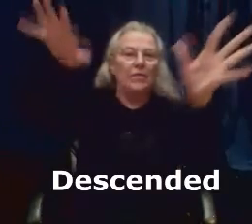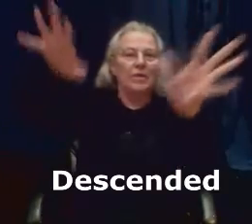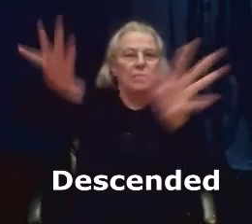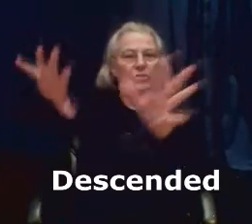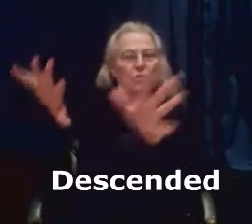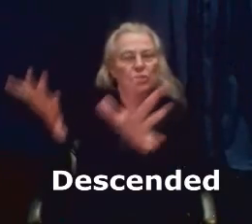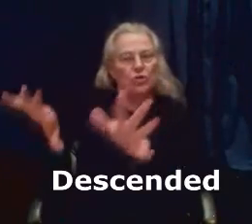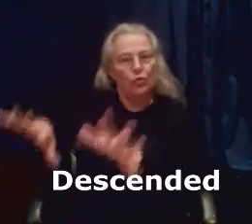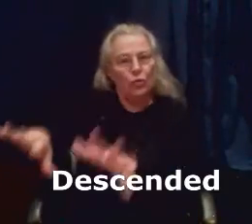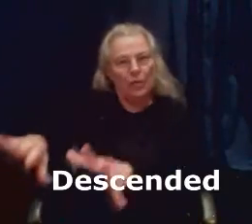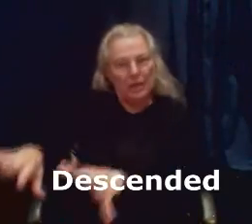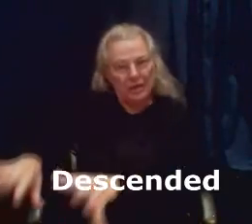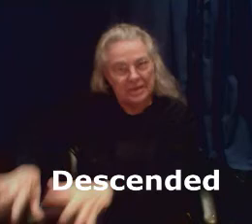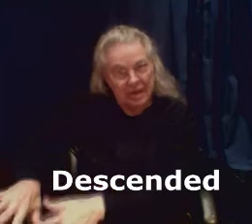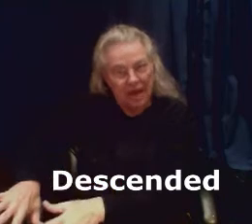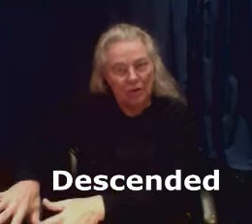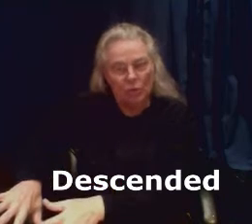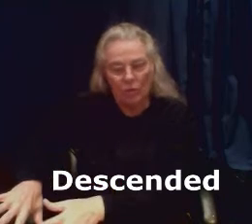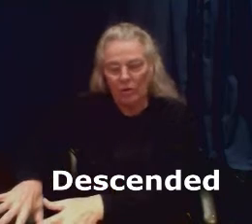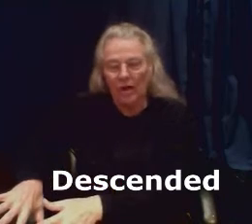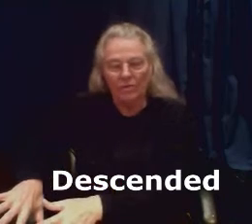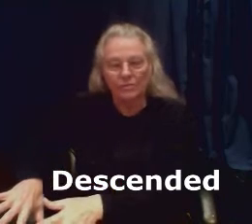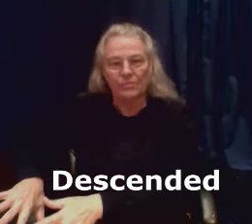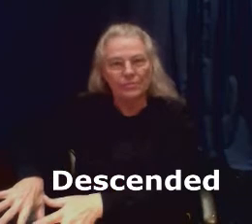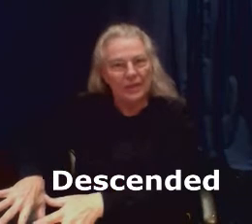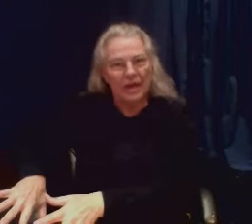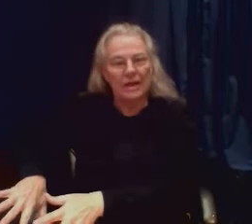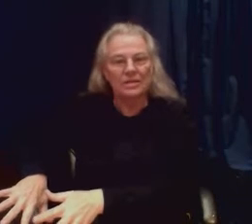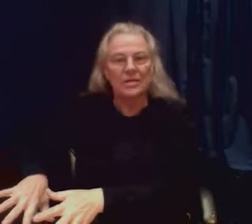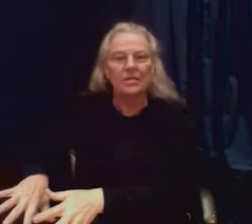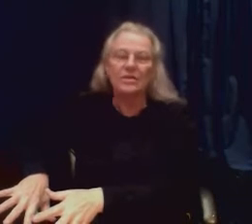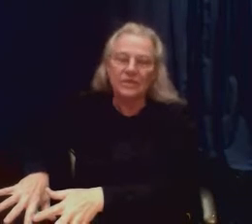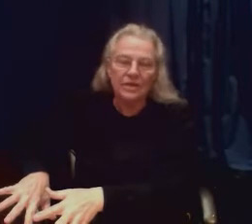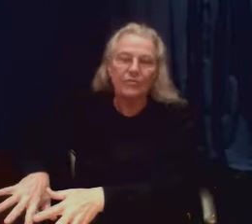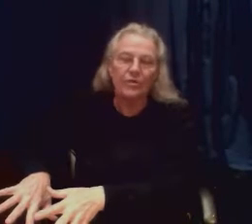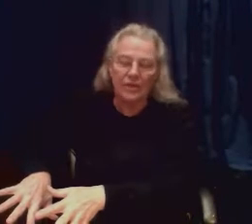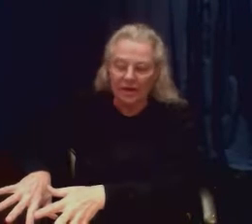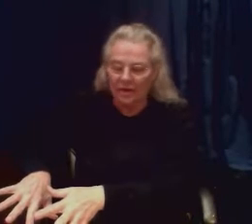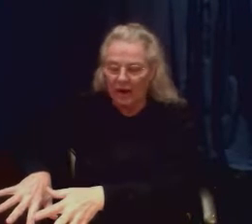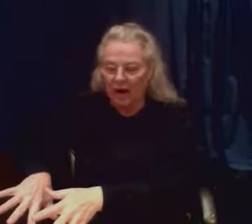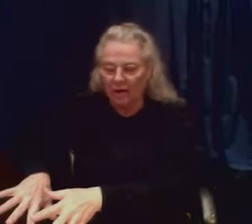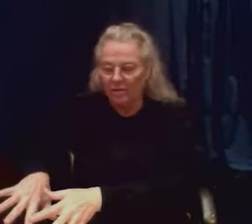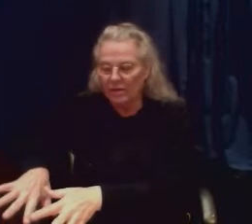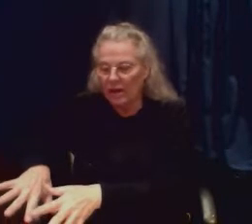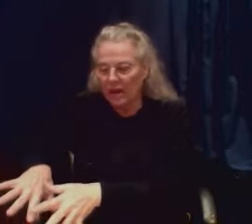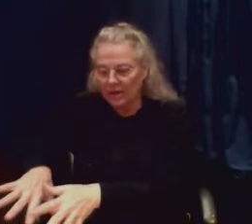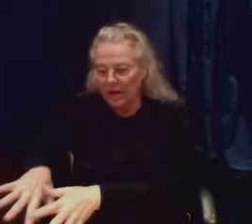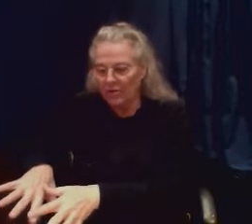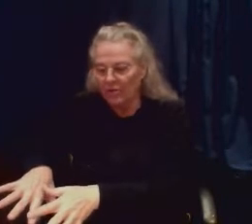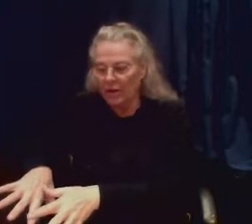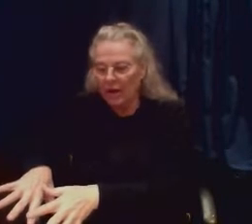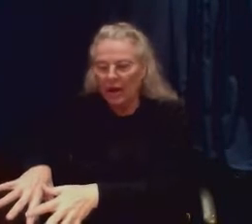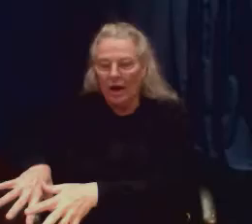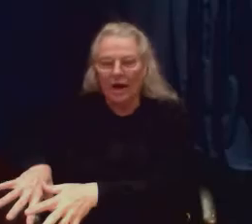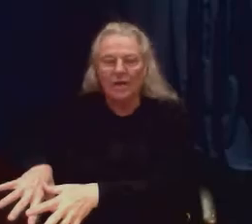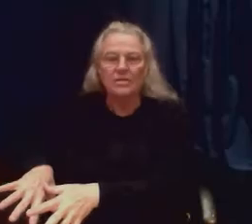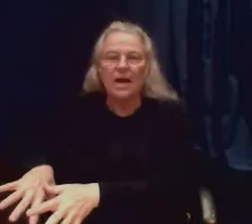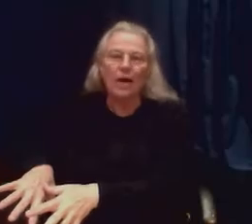then streaming downward. Now, it's a little different than another